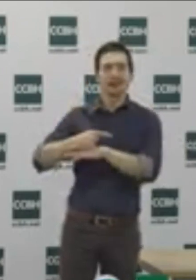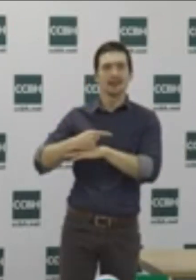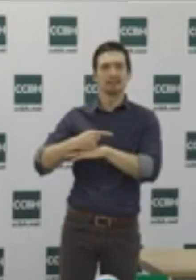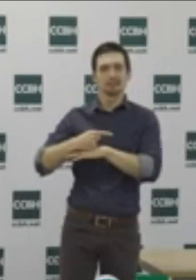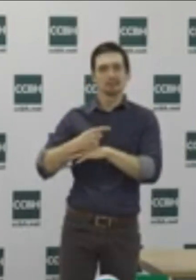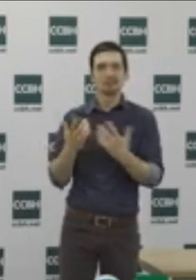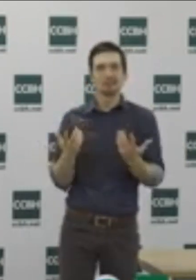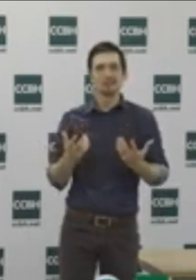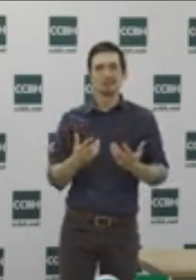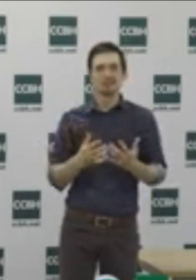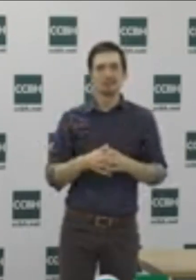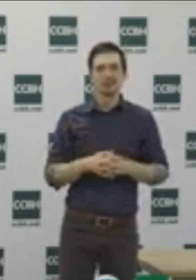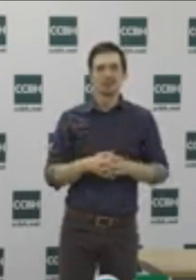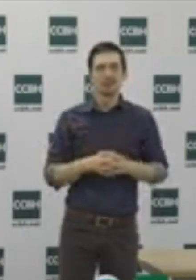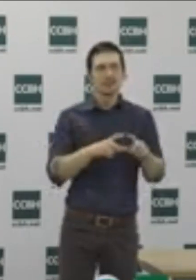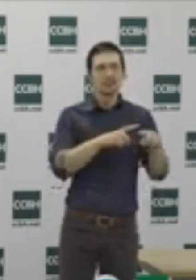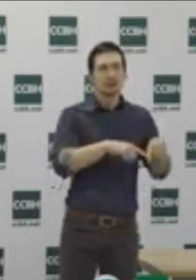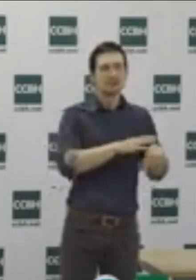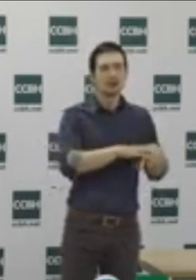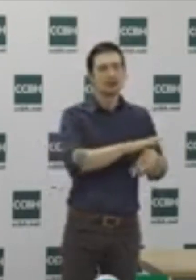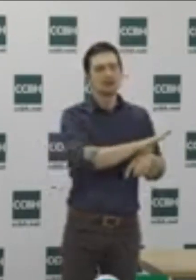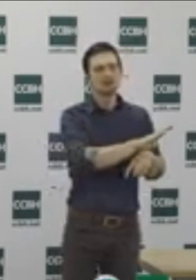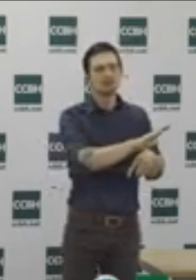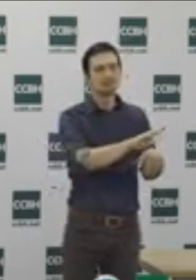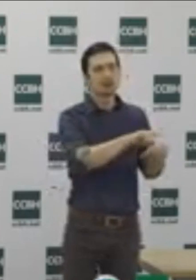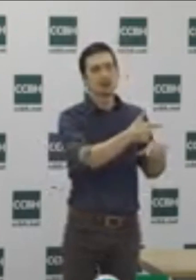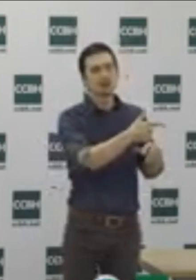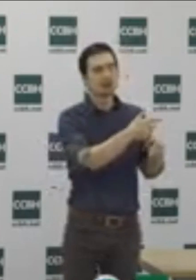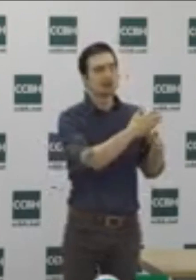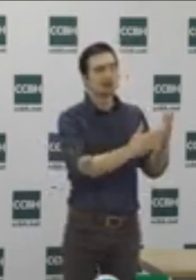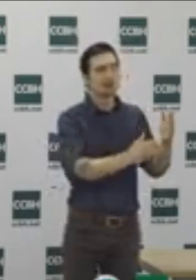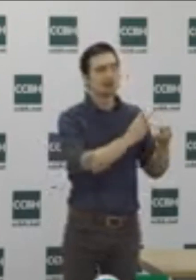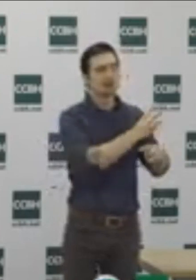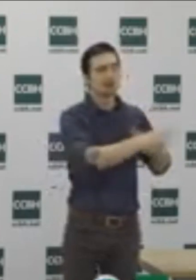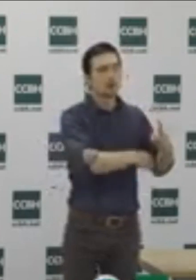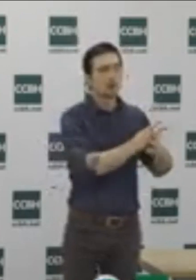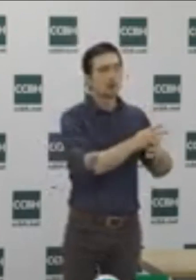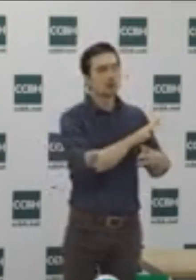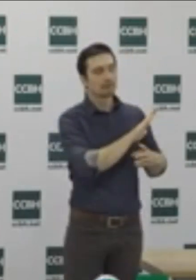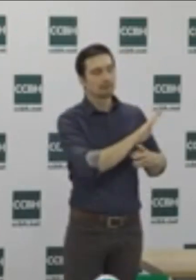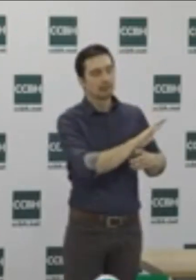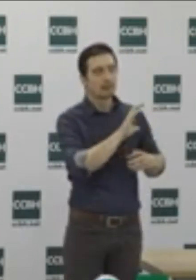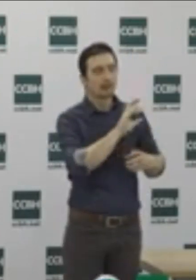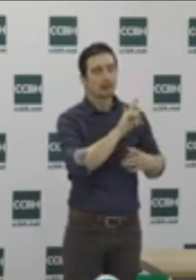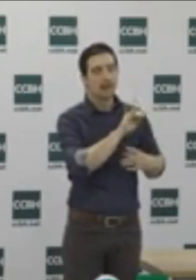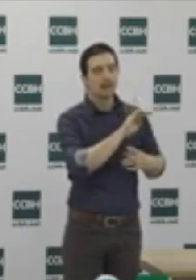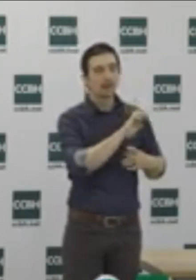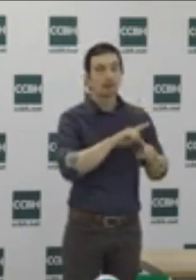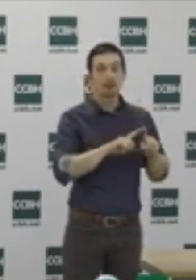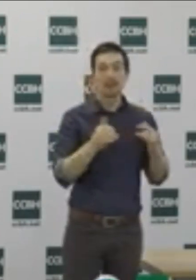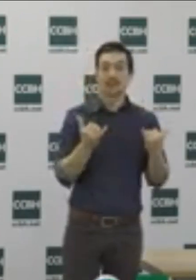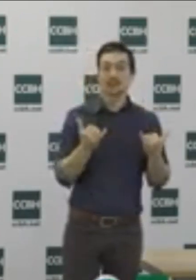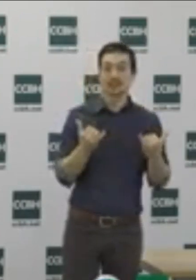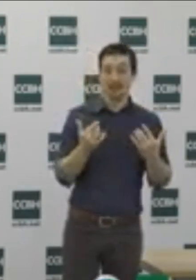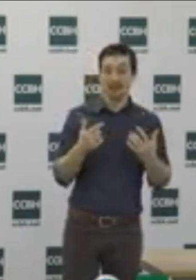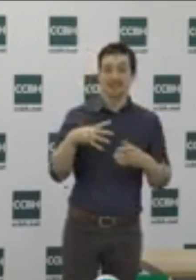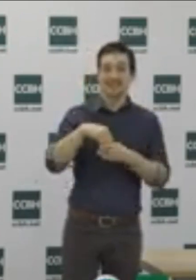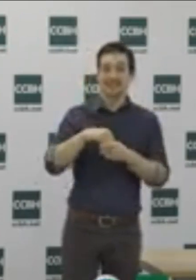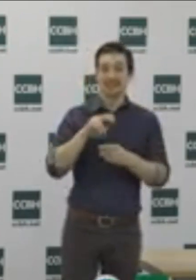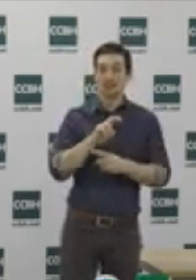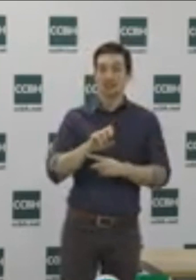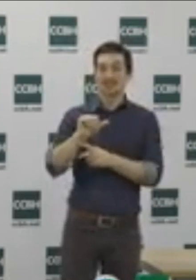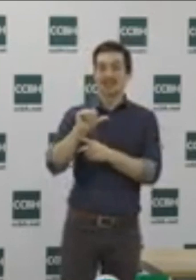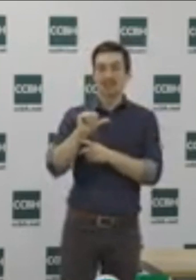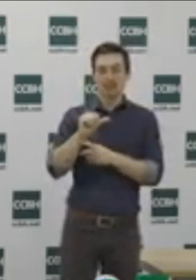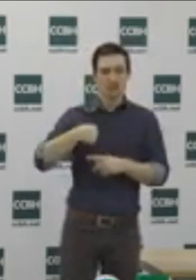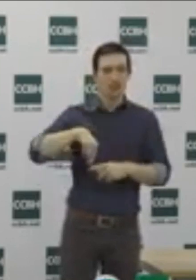world depending on climate, but here in the United States, it's the last Friday in April, which is today. And for me and for